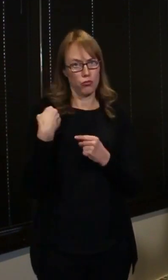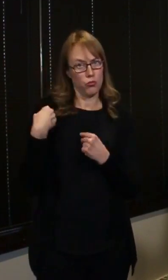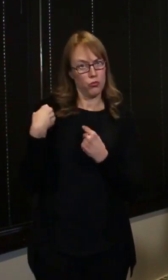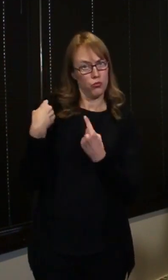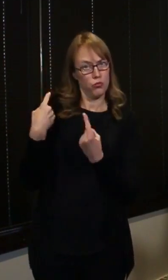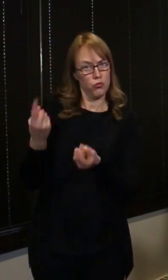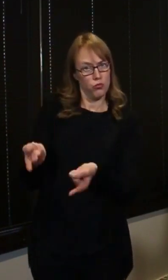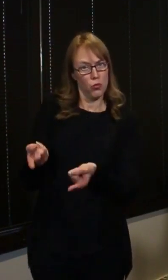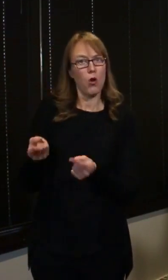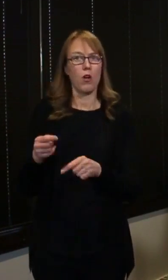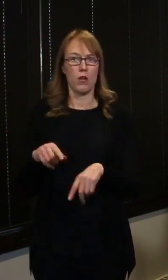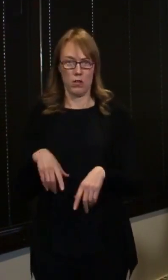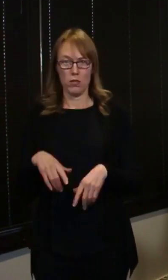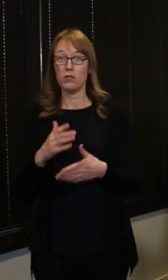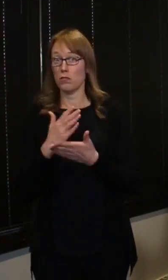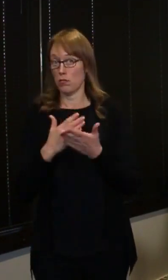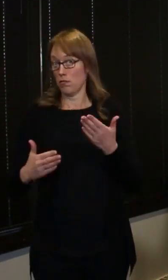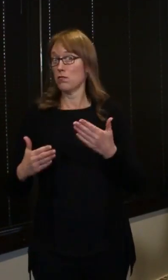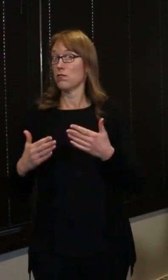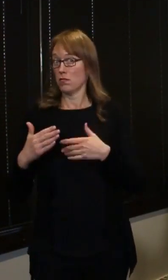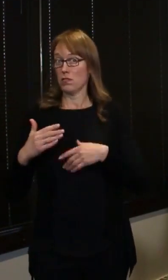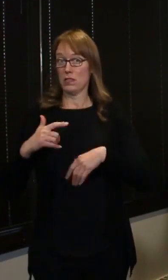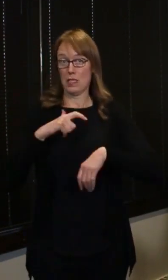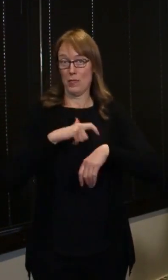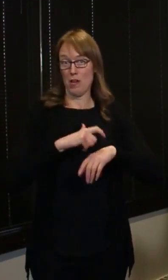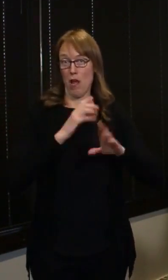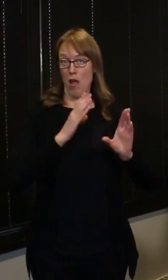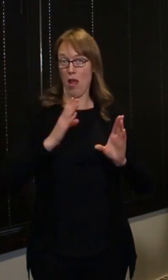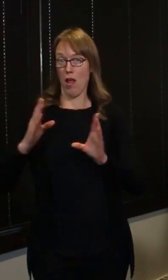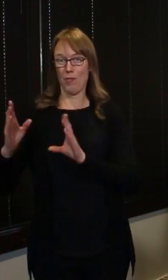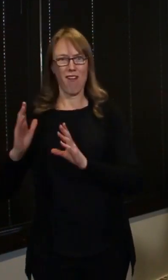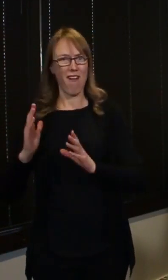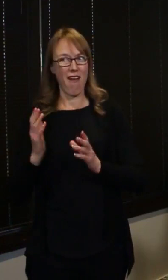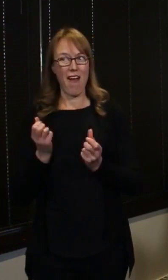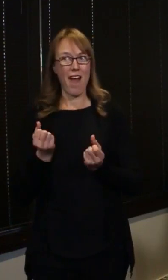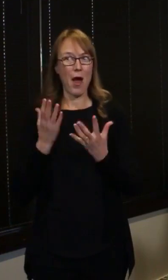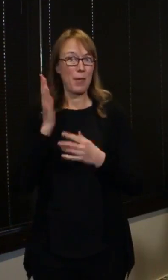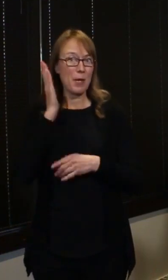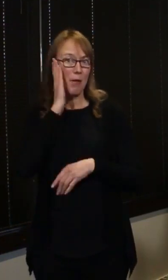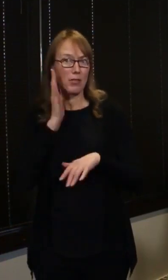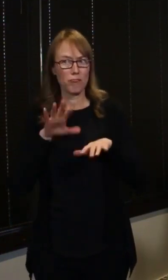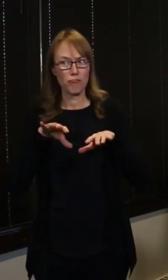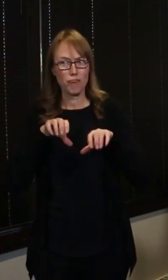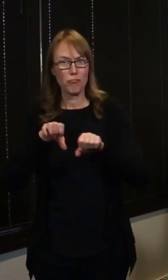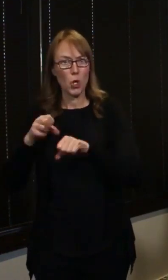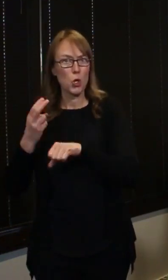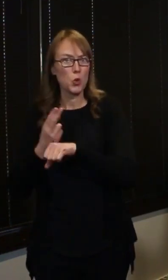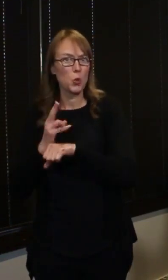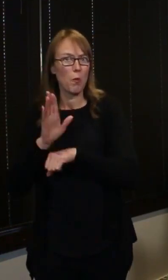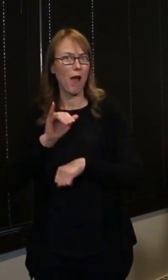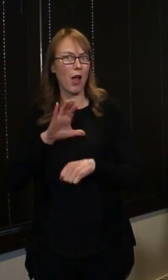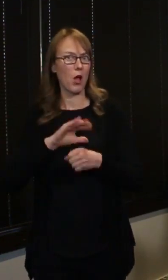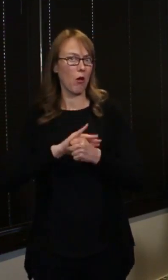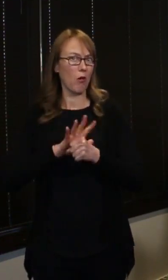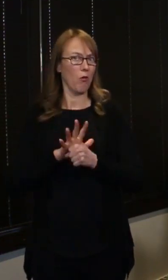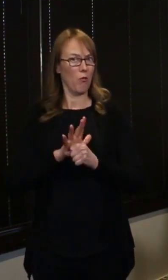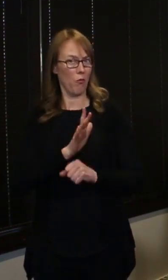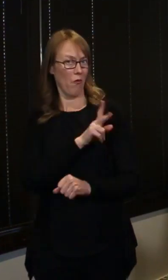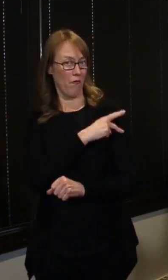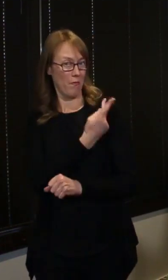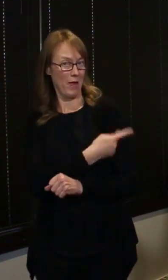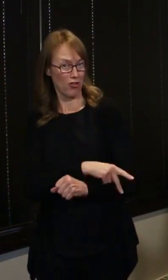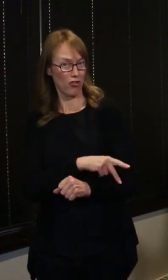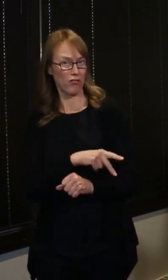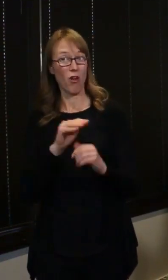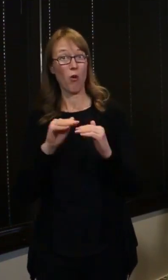that 20% mark for both our intensive care unit beds as well as our total inpatient beds. And these have both dropped below that red